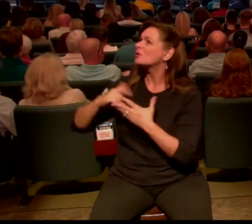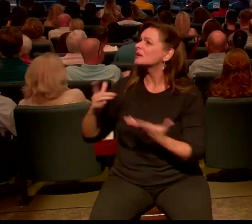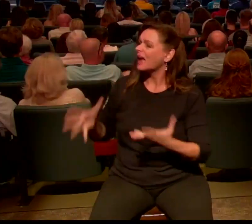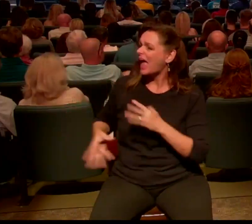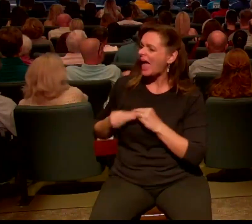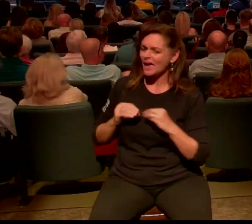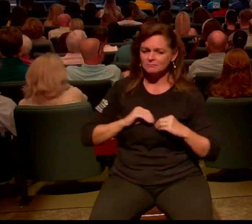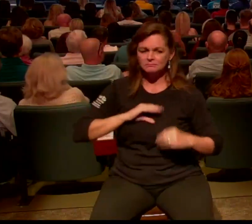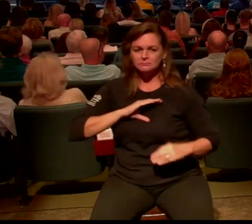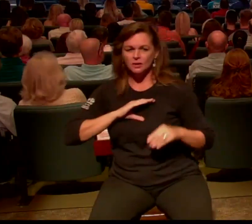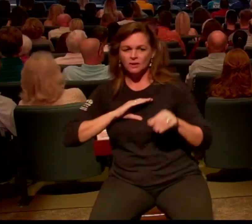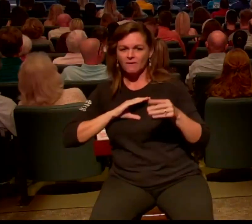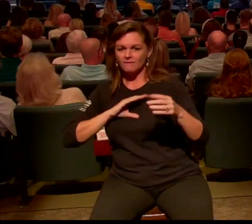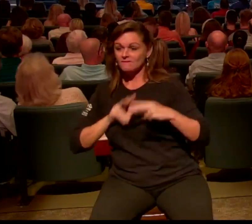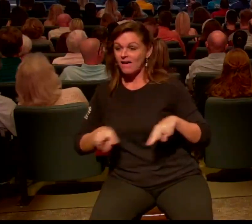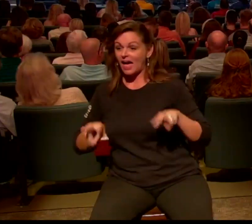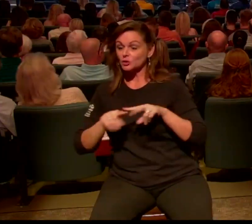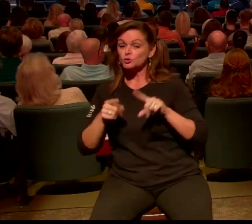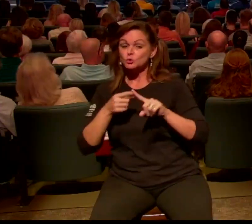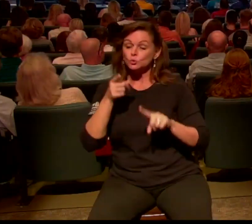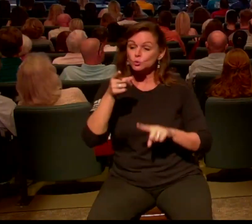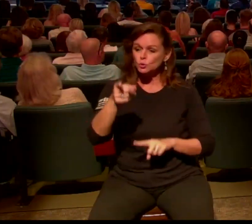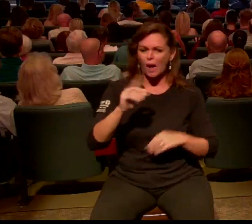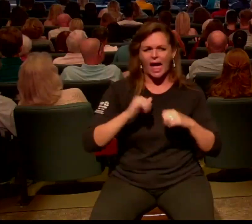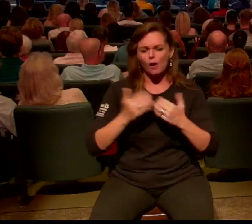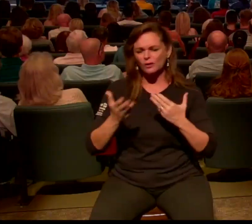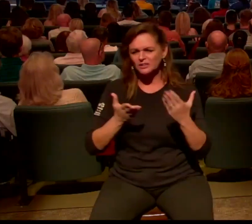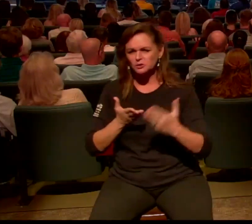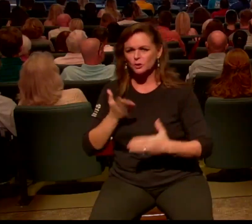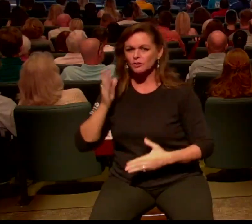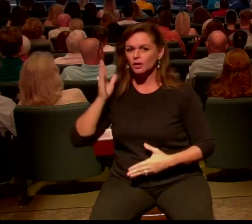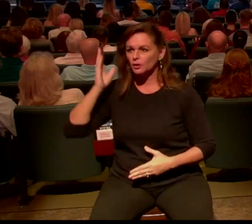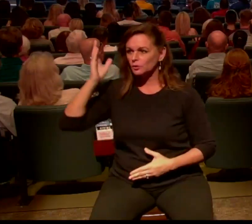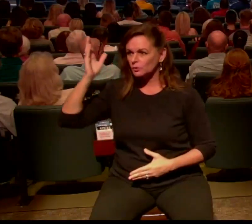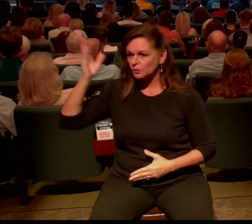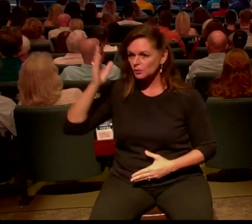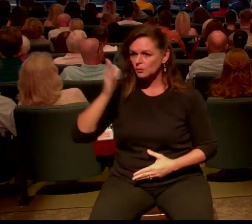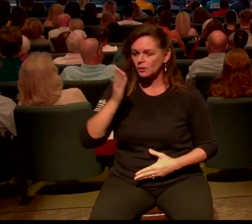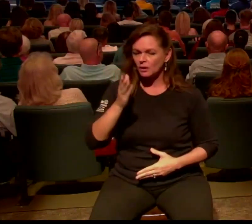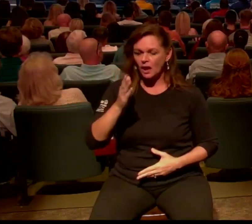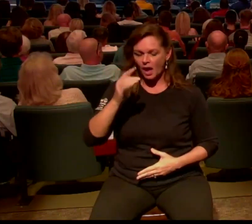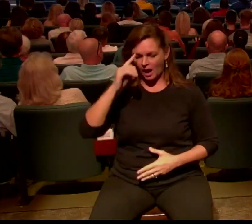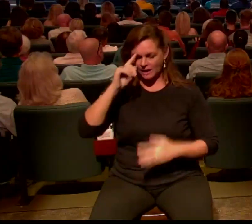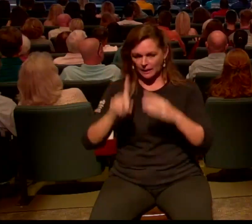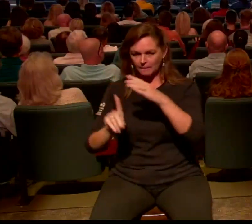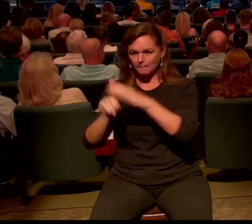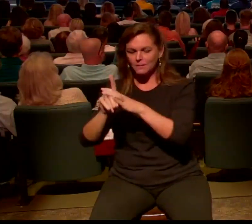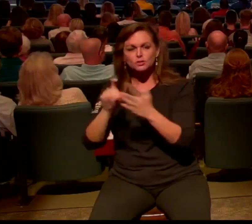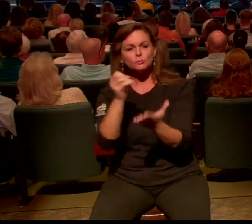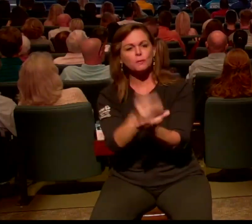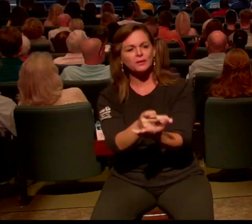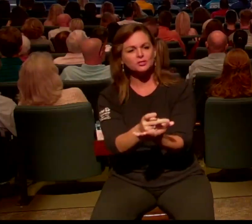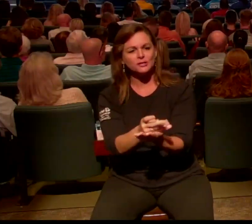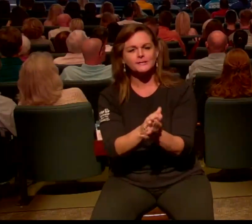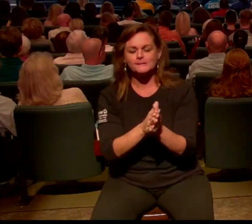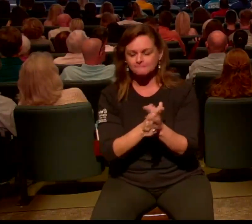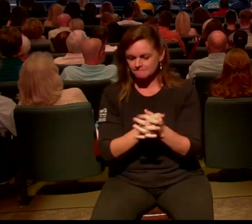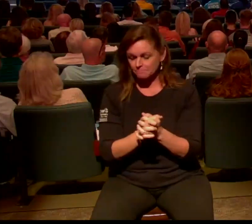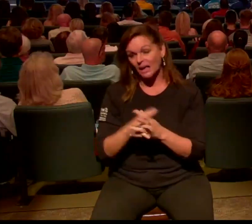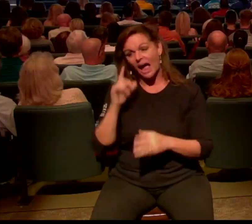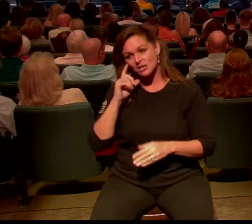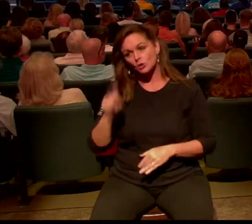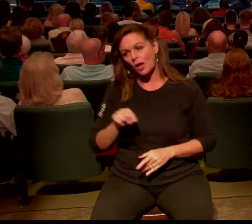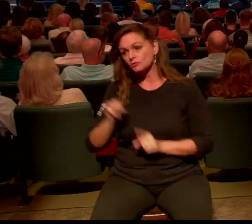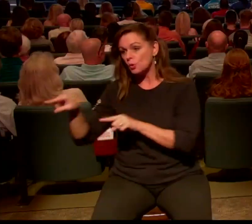to you? And how can I serve you? And he said, I've got an idea. And he said, I came just for permission of this. He said, I know you have to